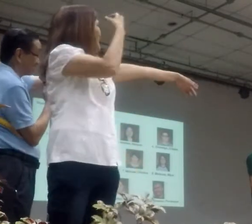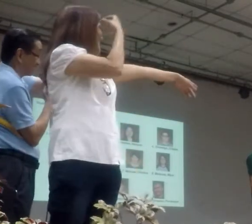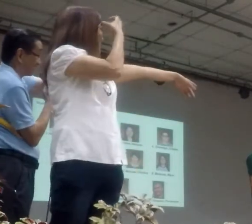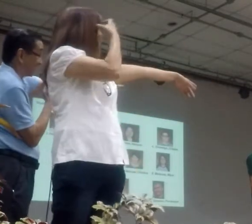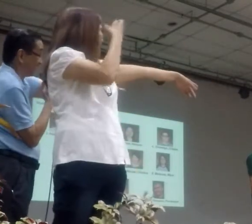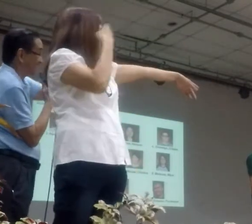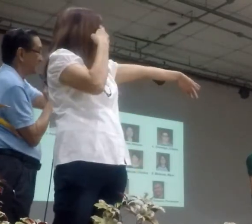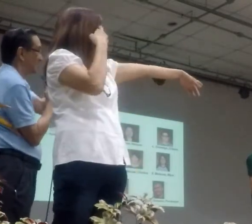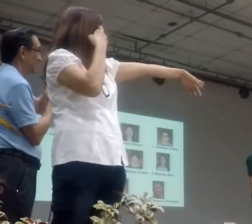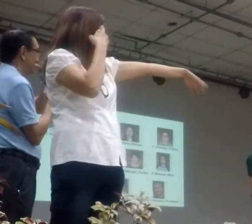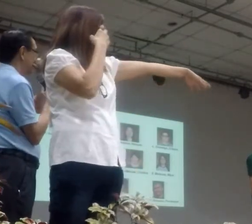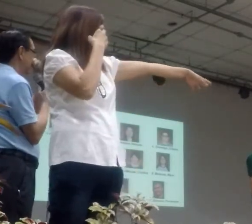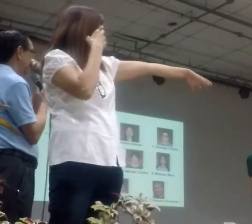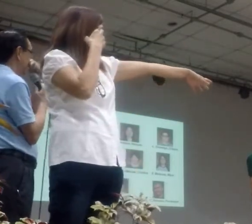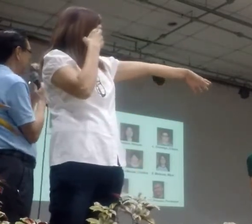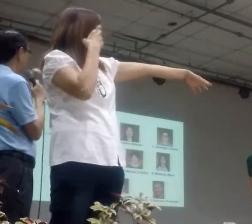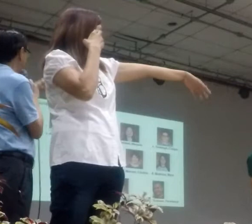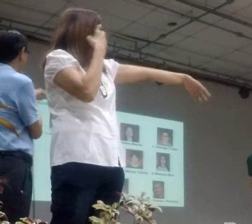Ray,